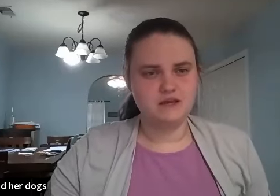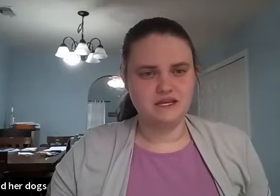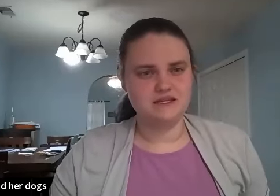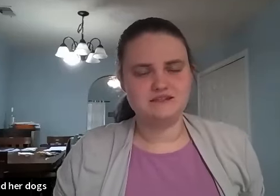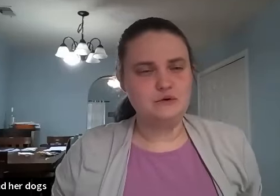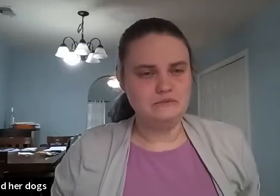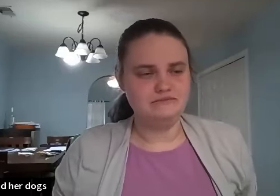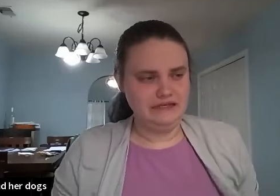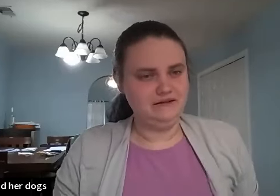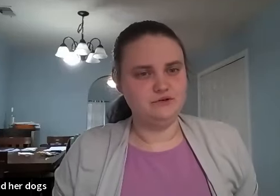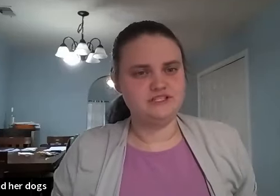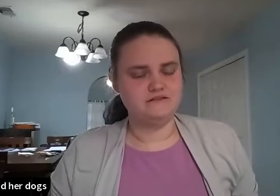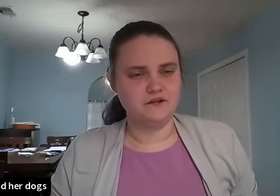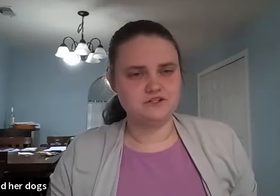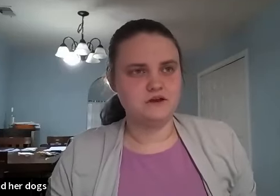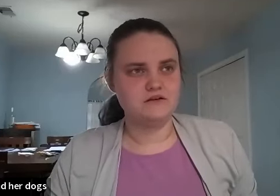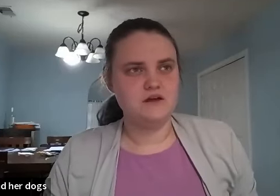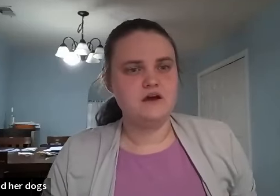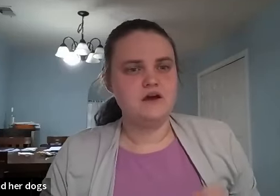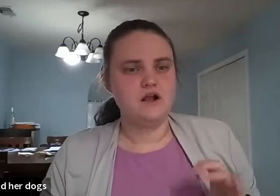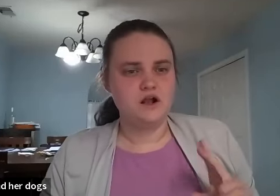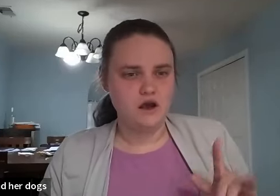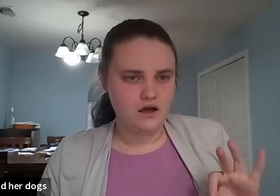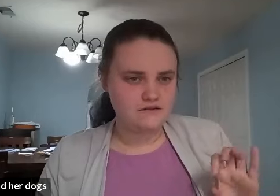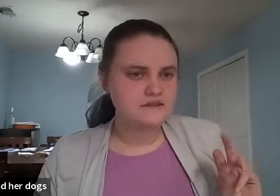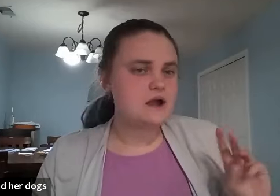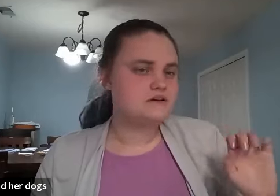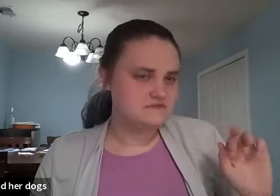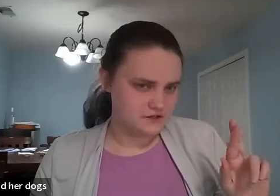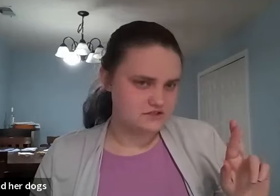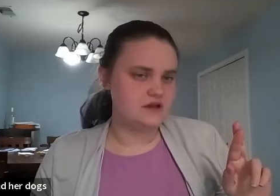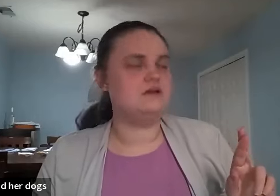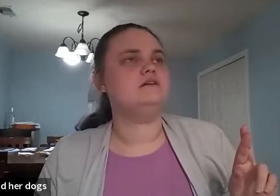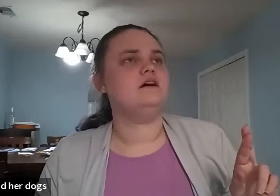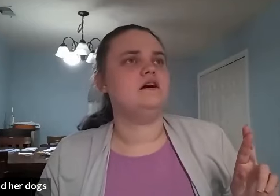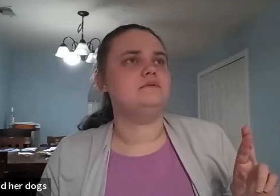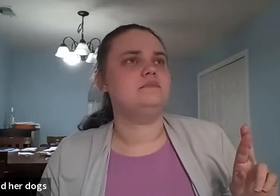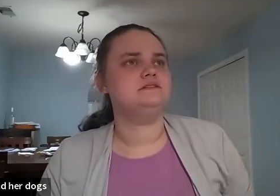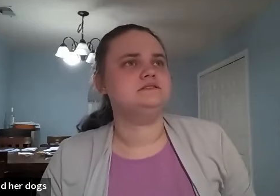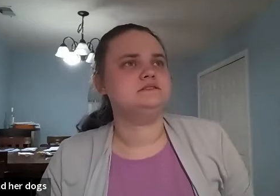many, and so many, unfortunately, are fingerspelled. Cauliflower is fingerspelled.